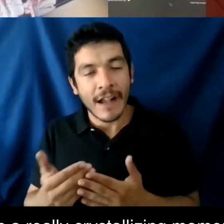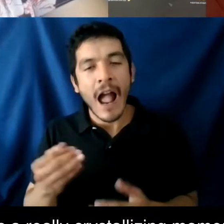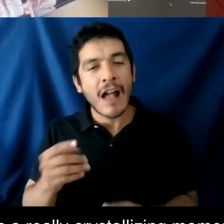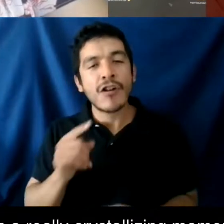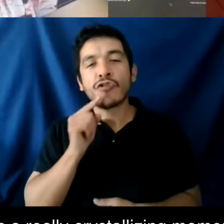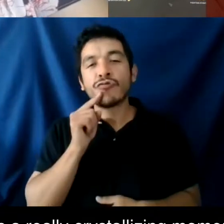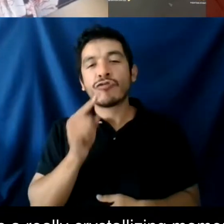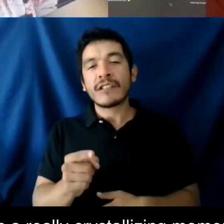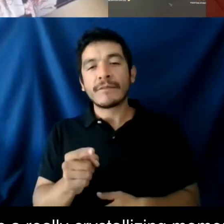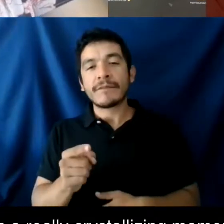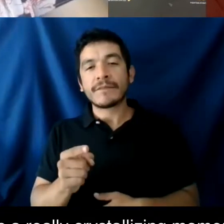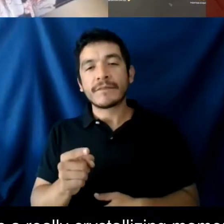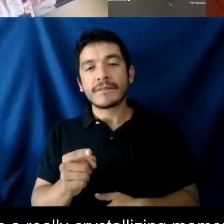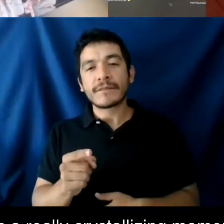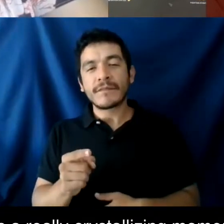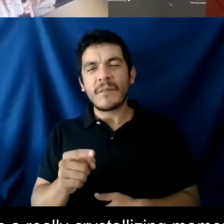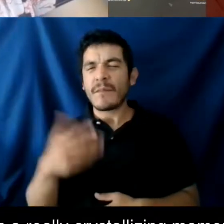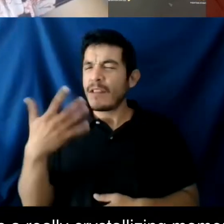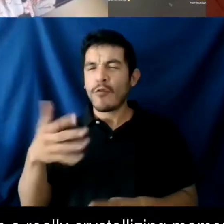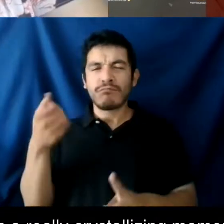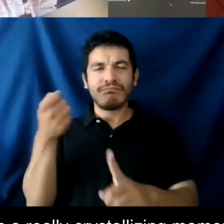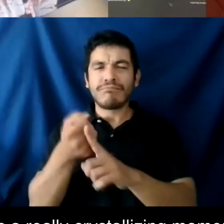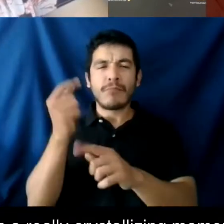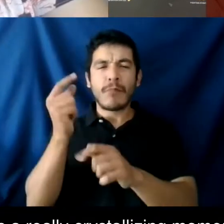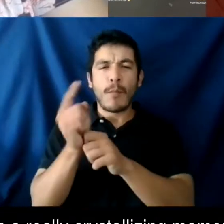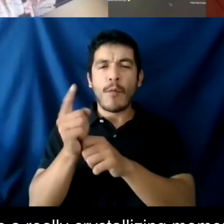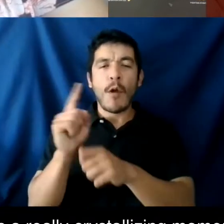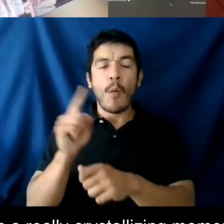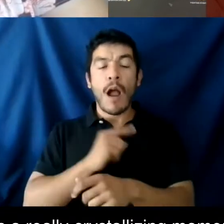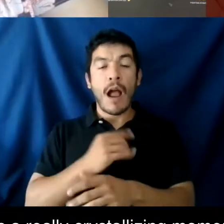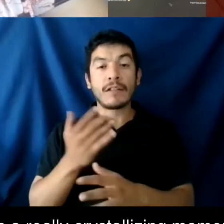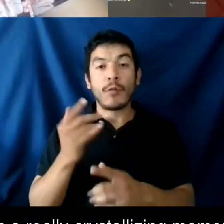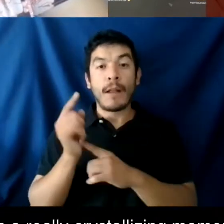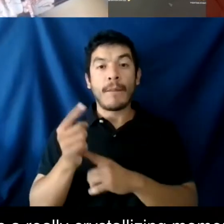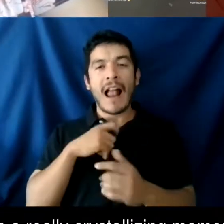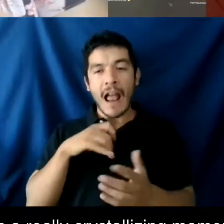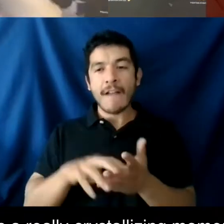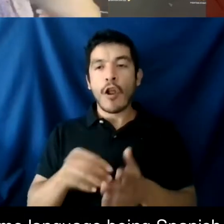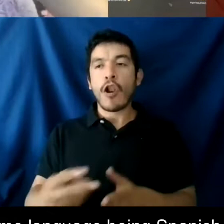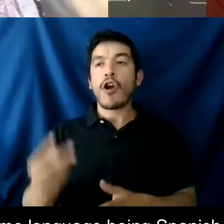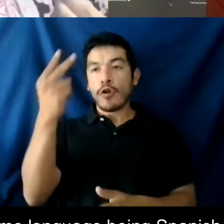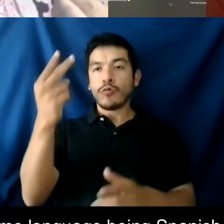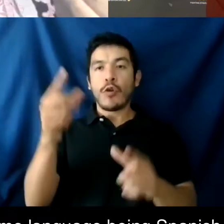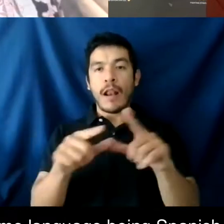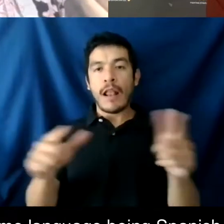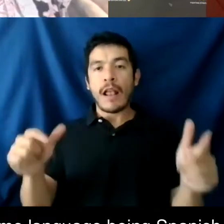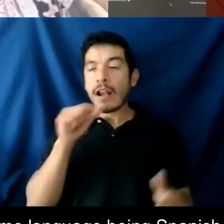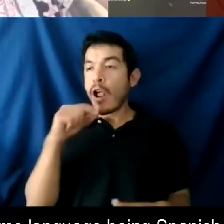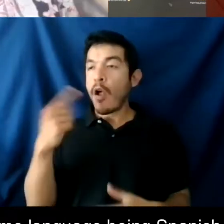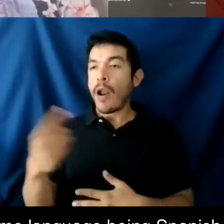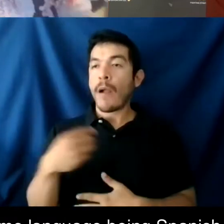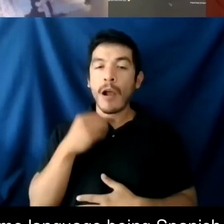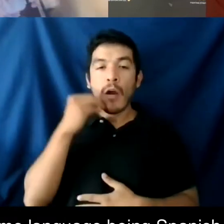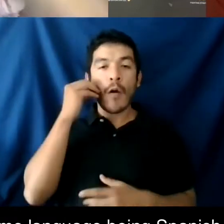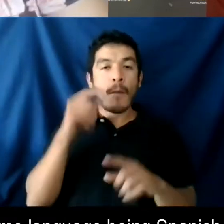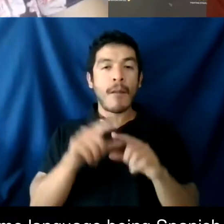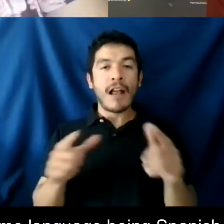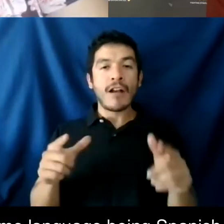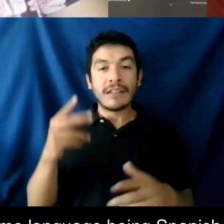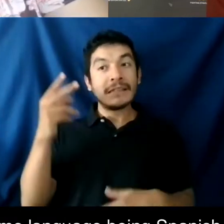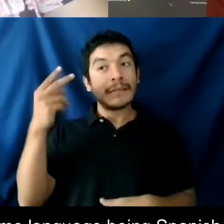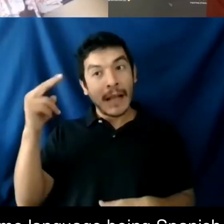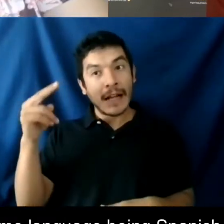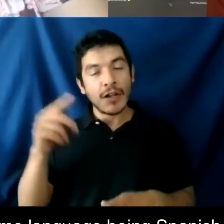really crystallizing moment where, wait a minute, I have to learn two languages, not only my home language being Spanish